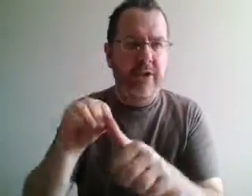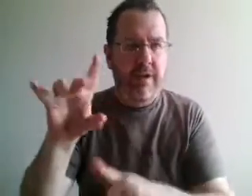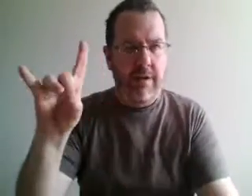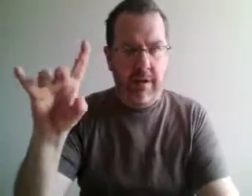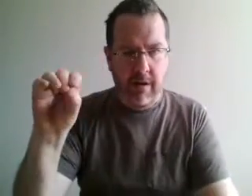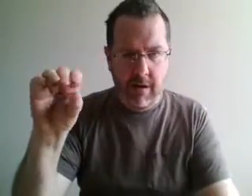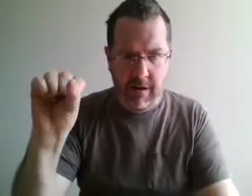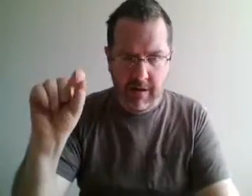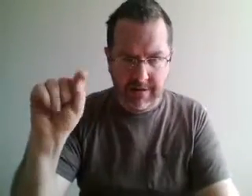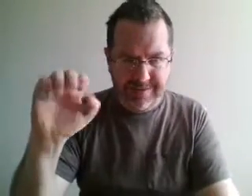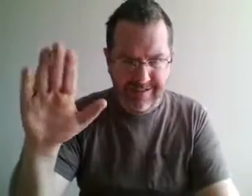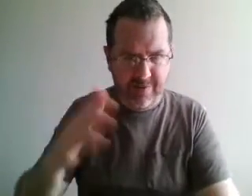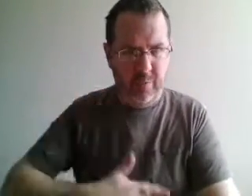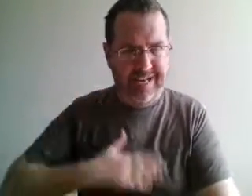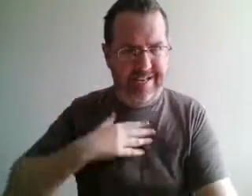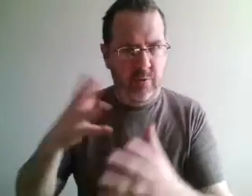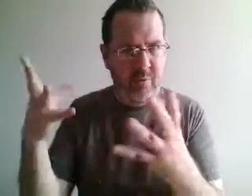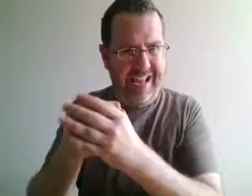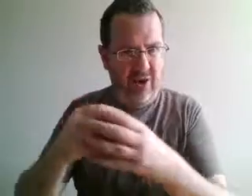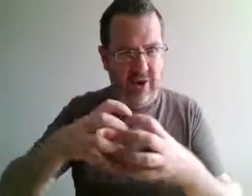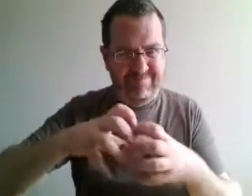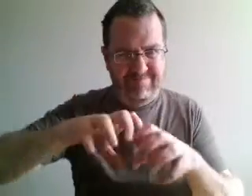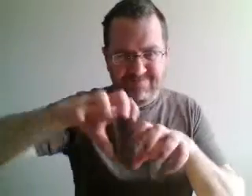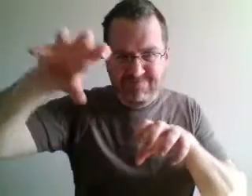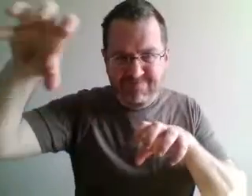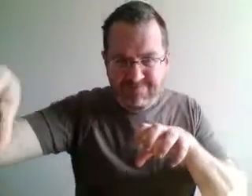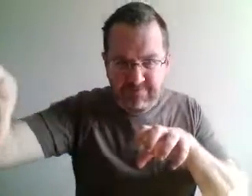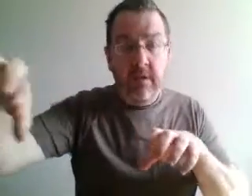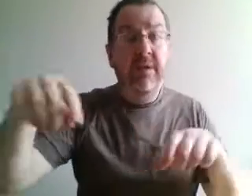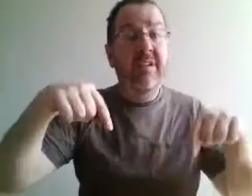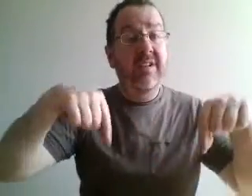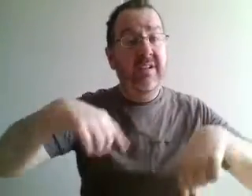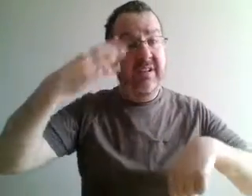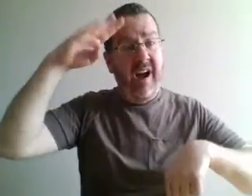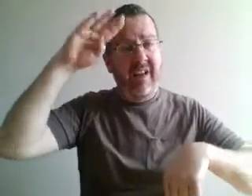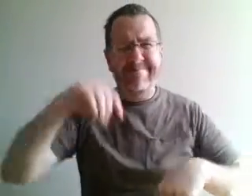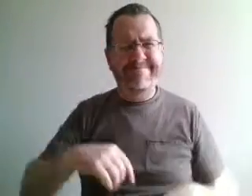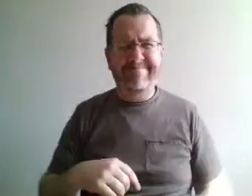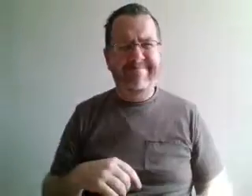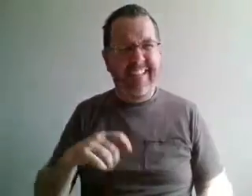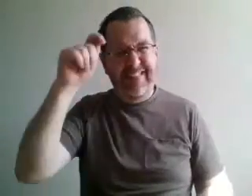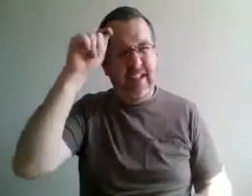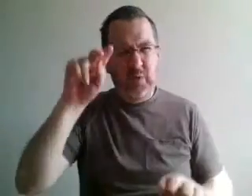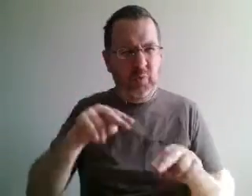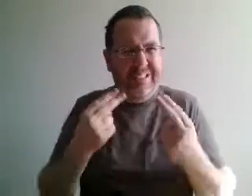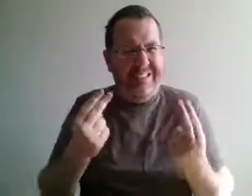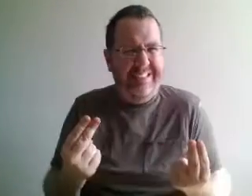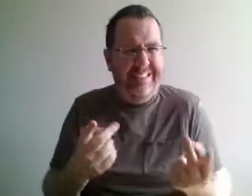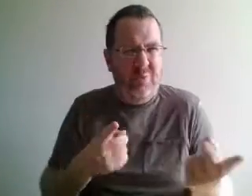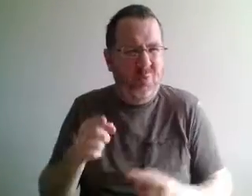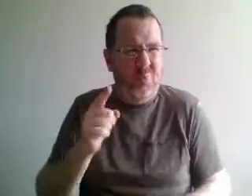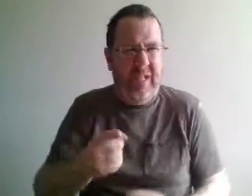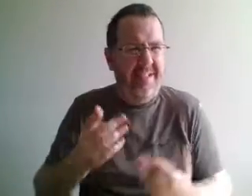together. I don't think we need to do that at this time. I think the nurse who comes home from